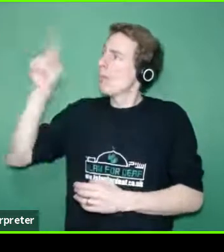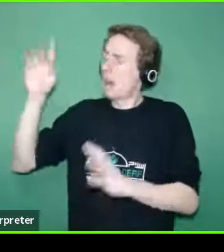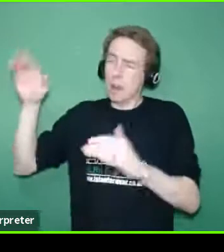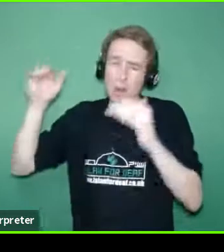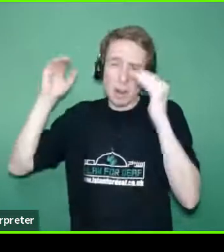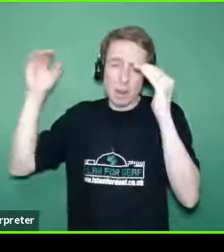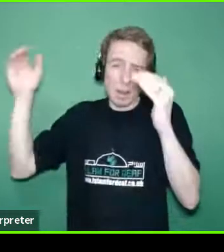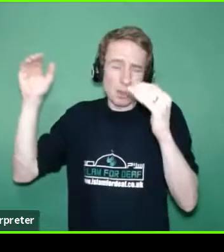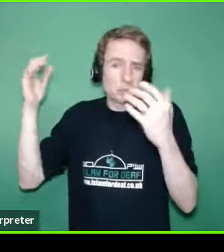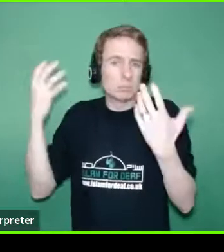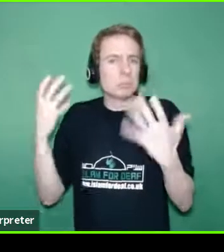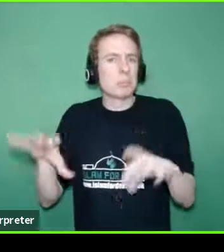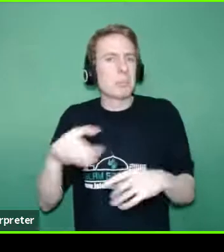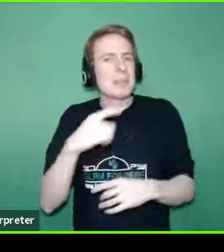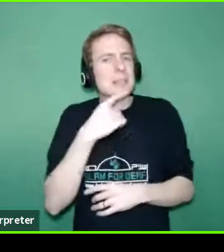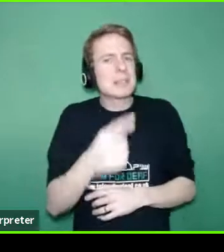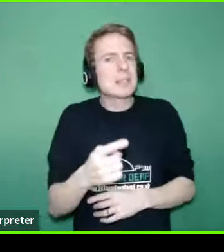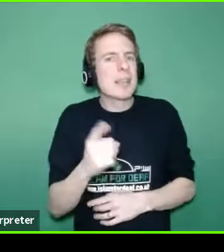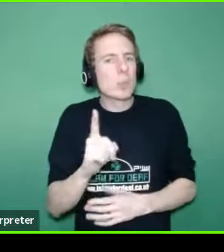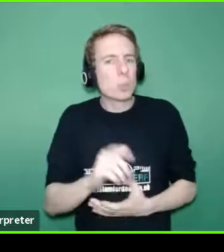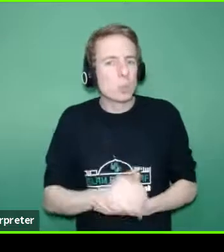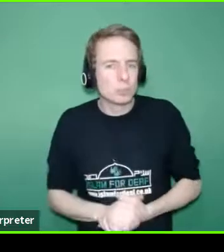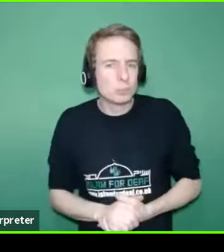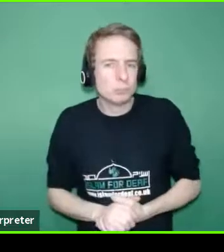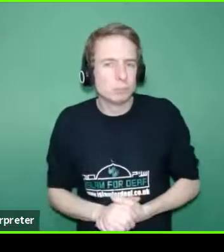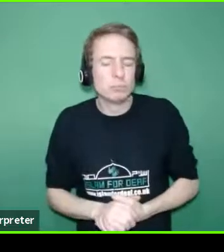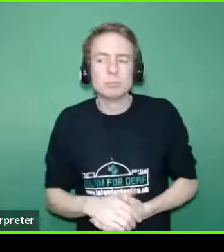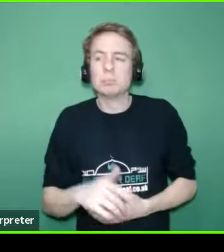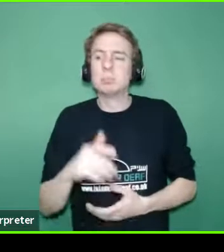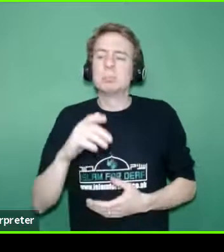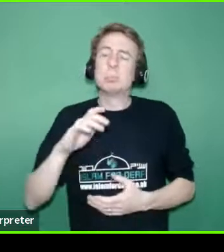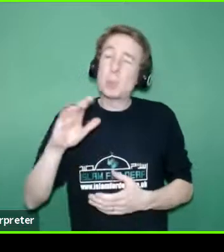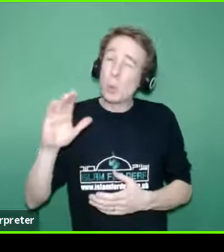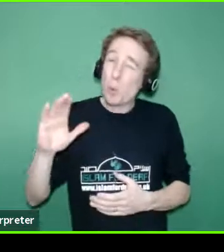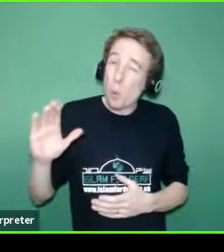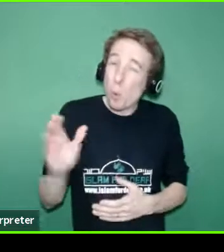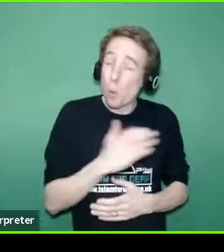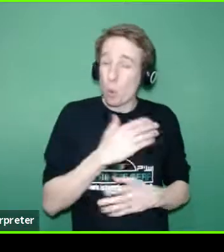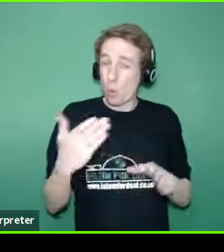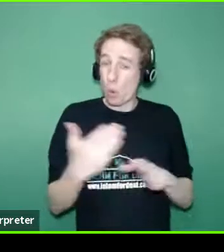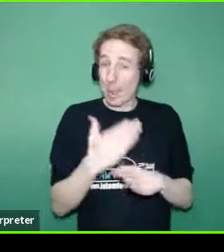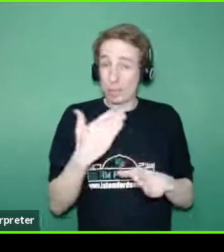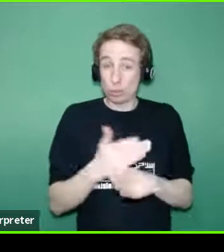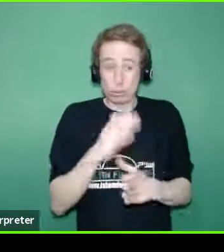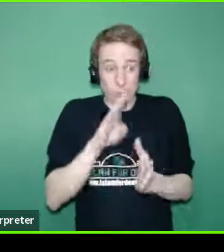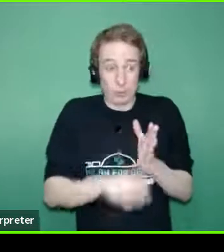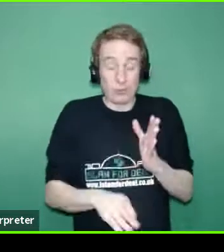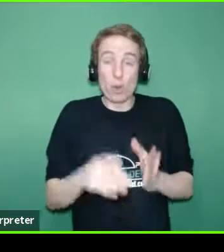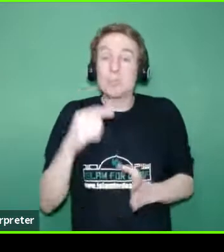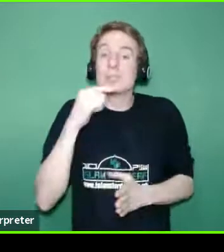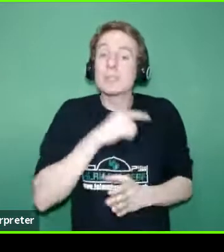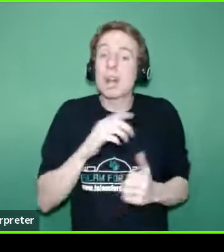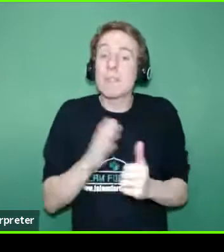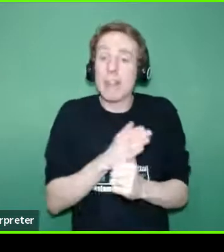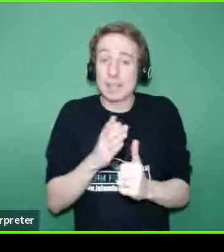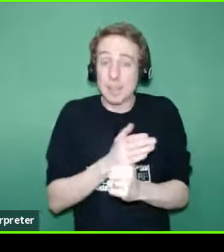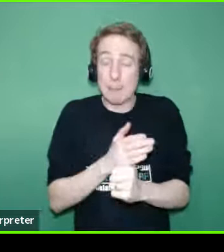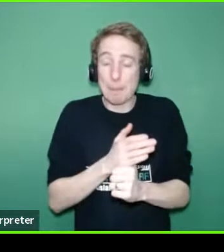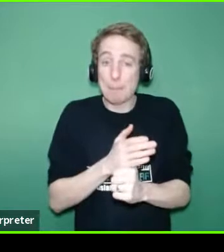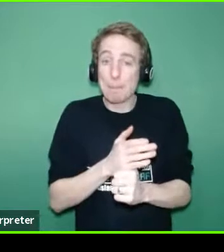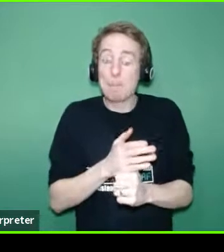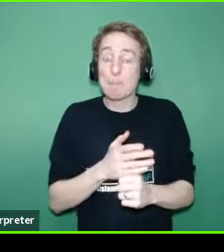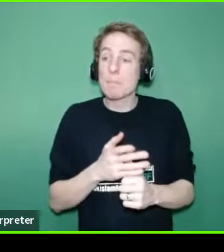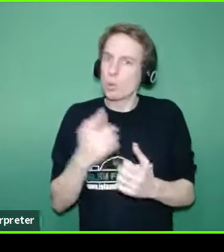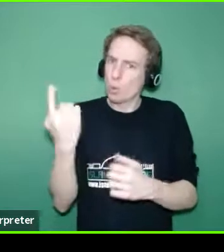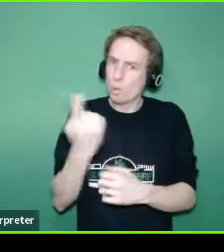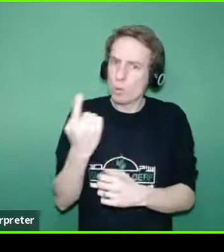has said, every act of the son of Adam is for him, i.e. every act of